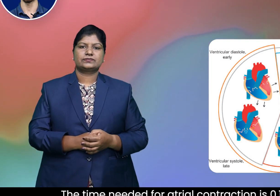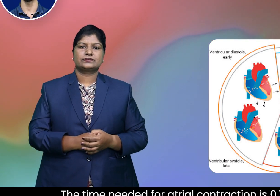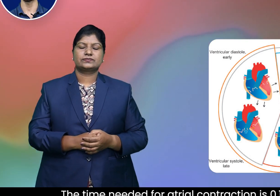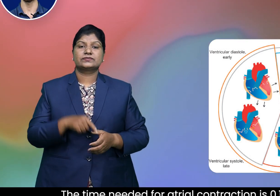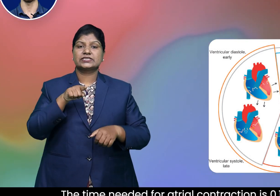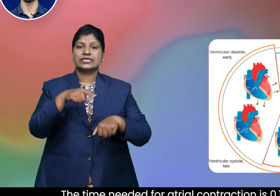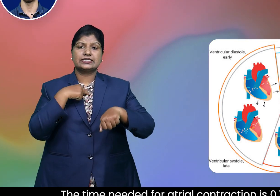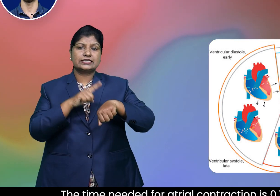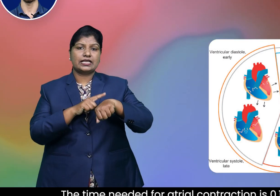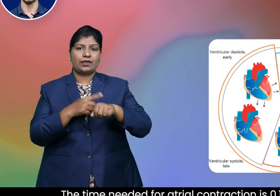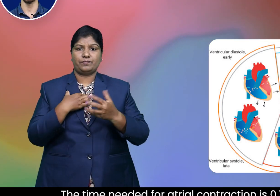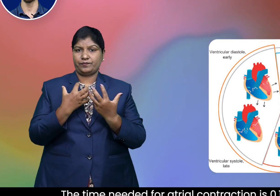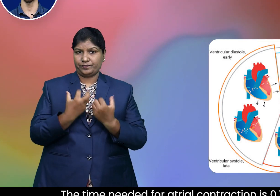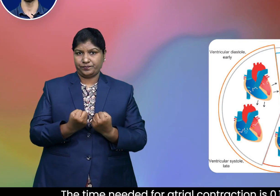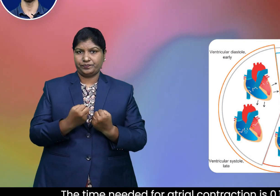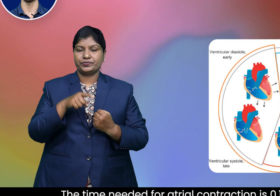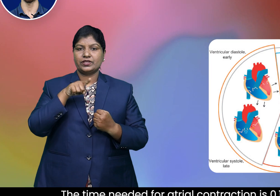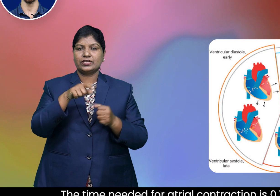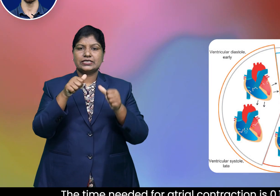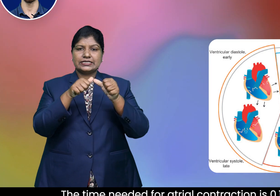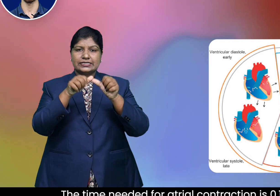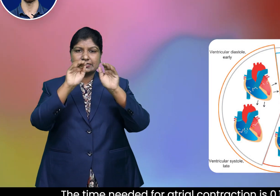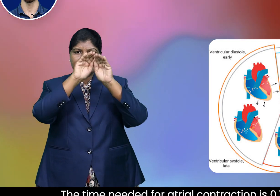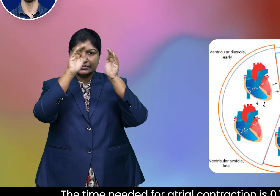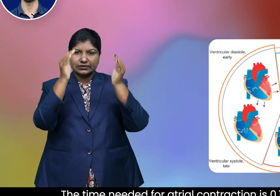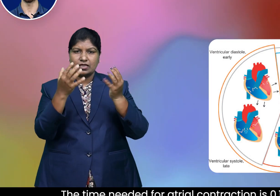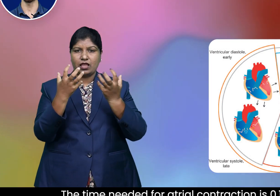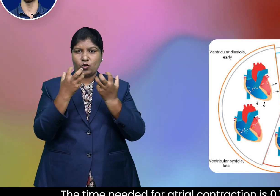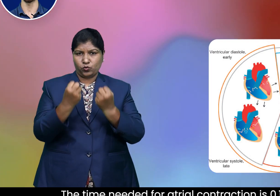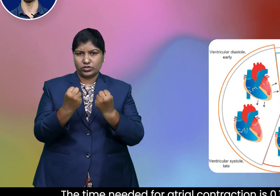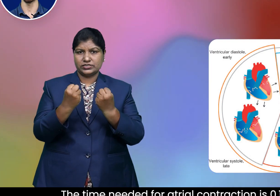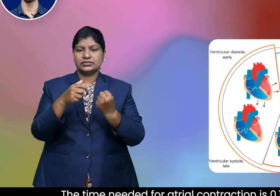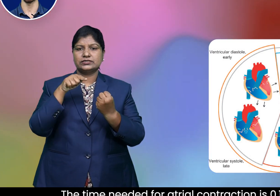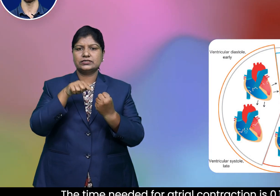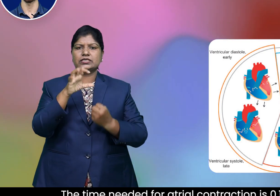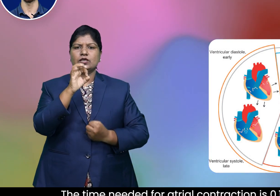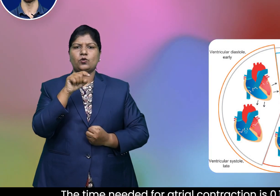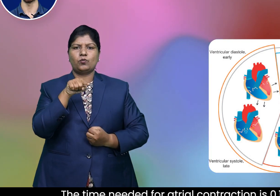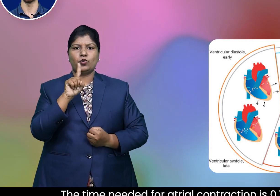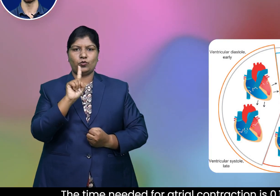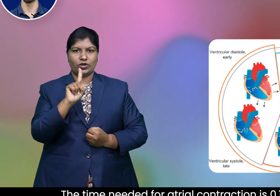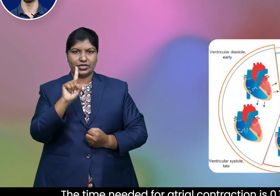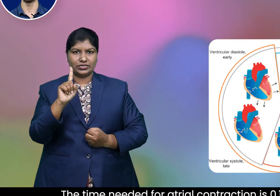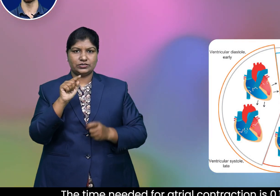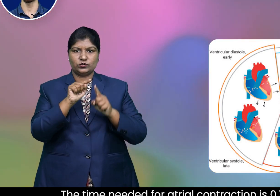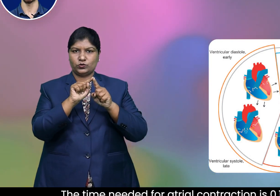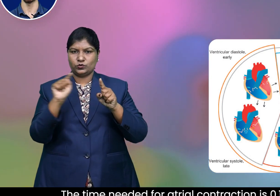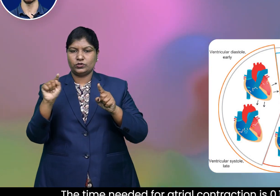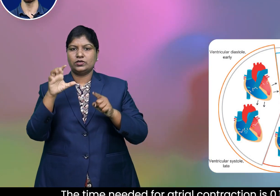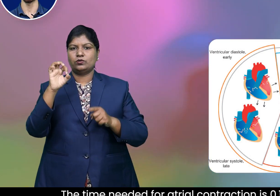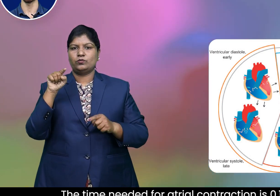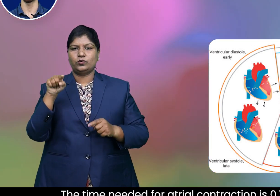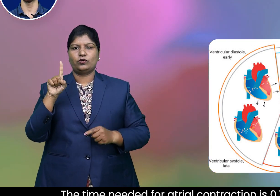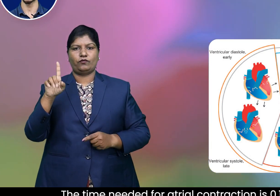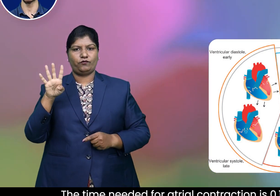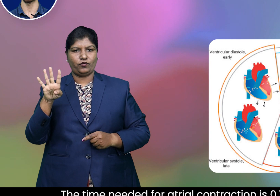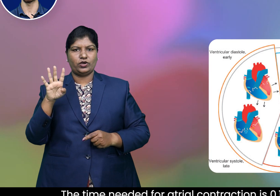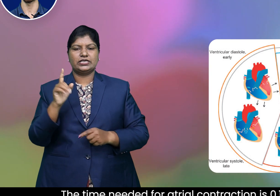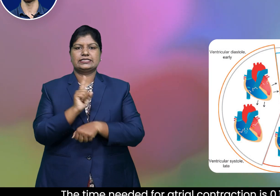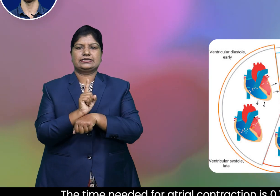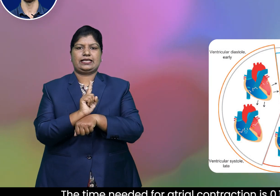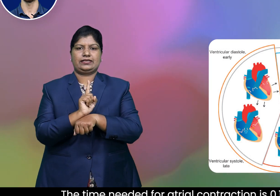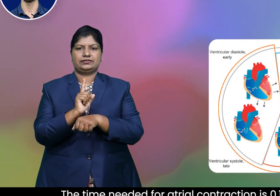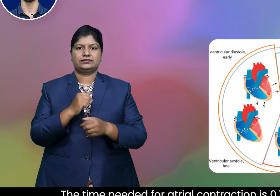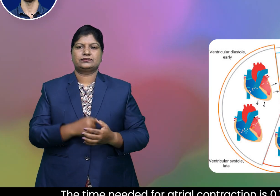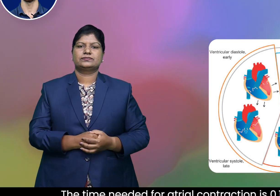The time needed for atrial contraction is 0.11 to 0.14